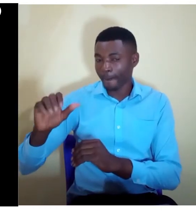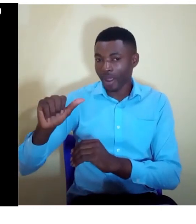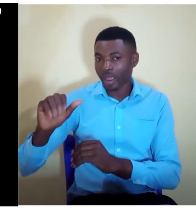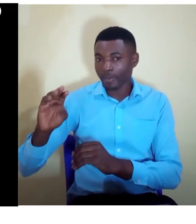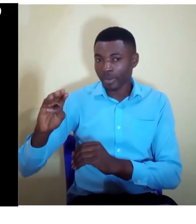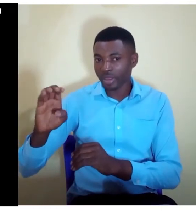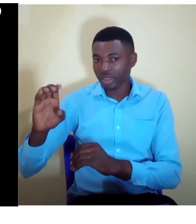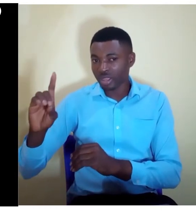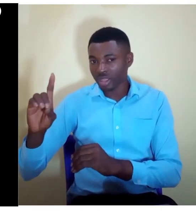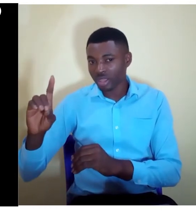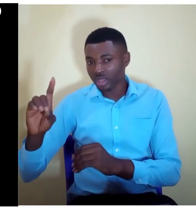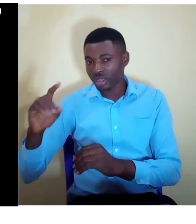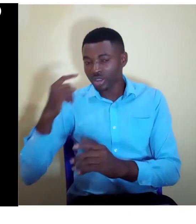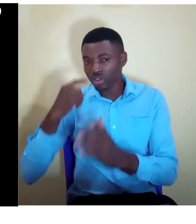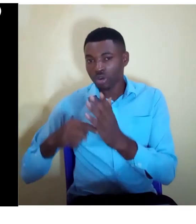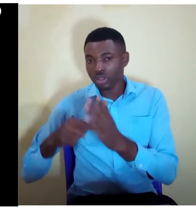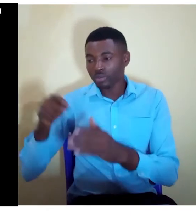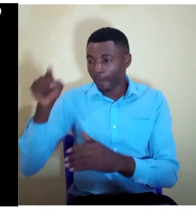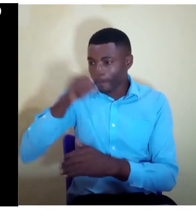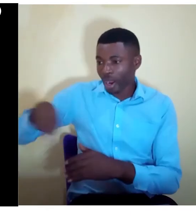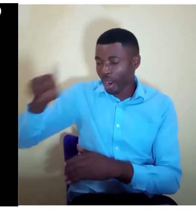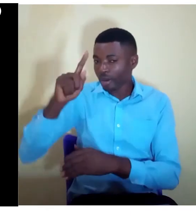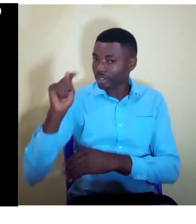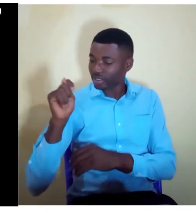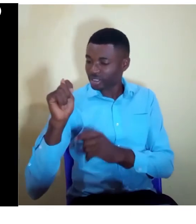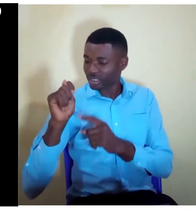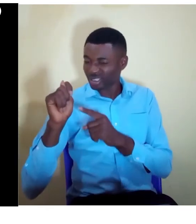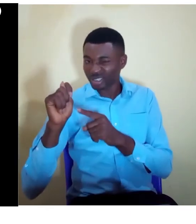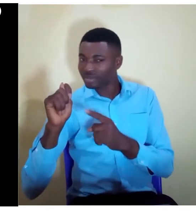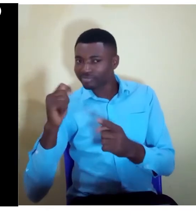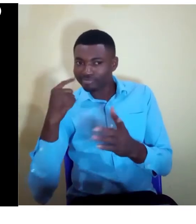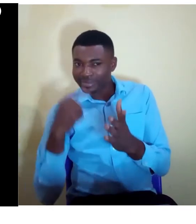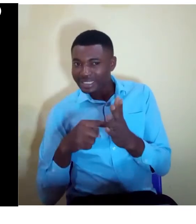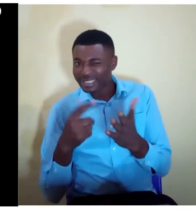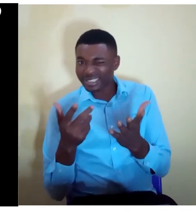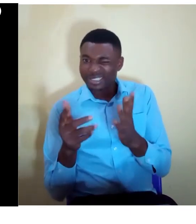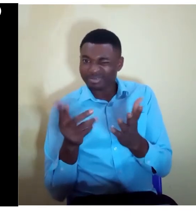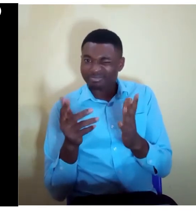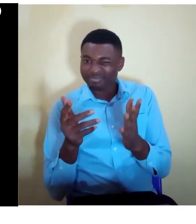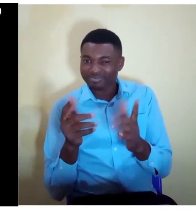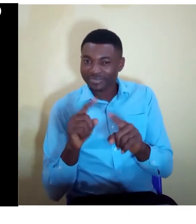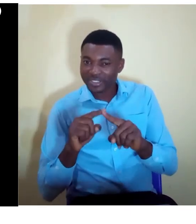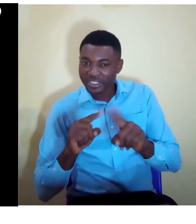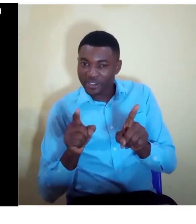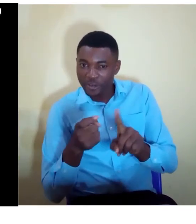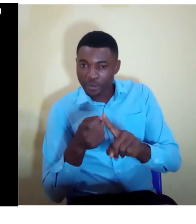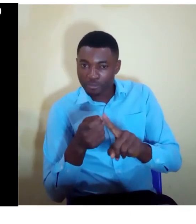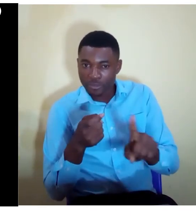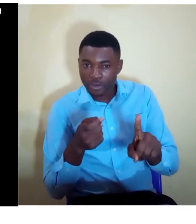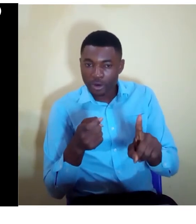alphabet with the letter T. Now we will notice that this is a little bit different.